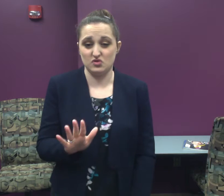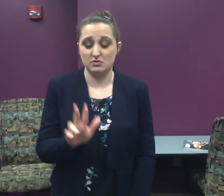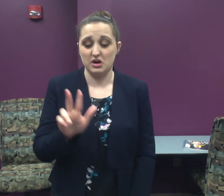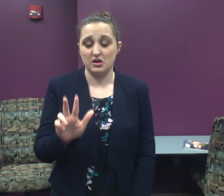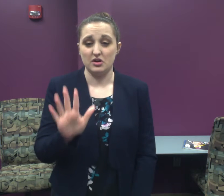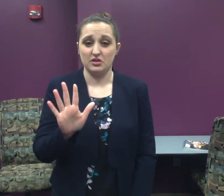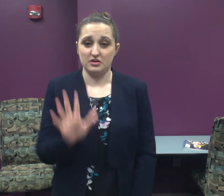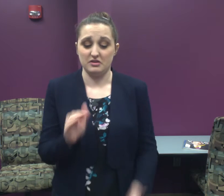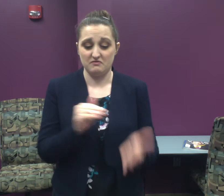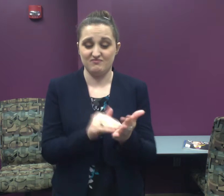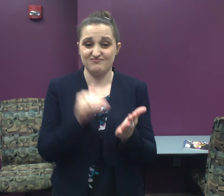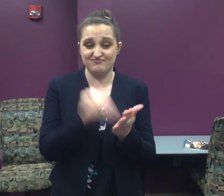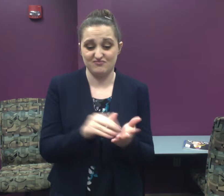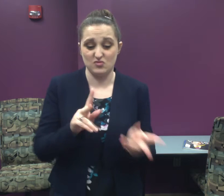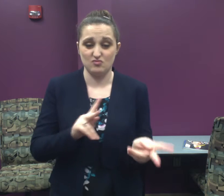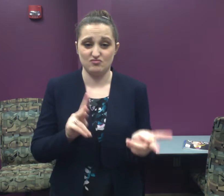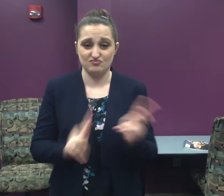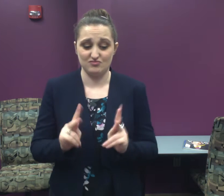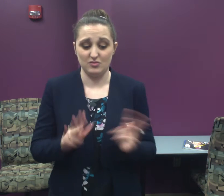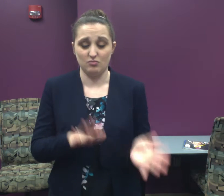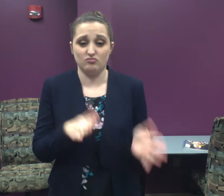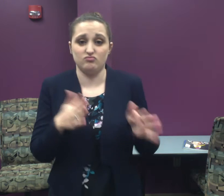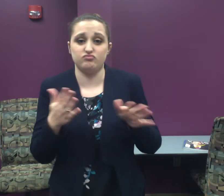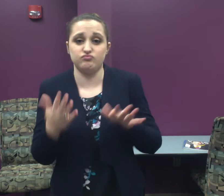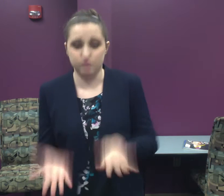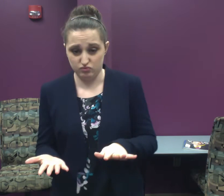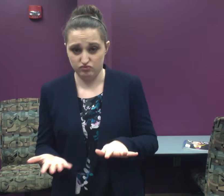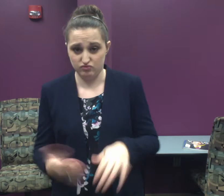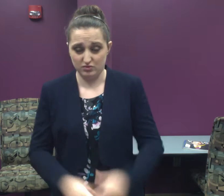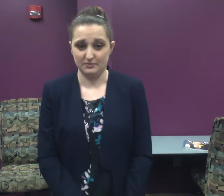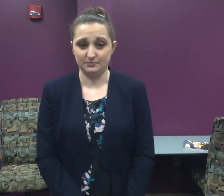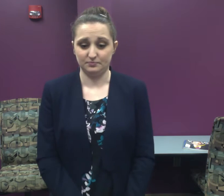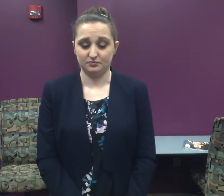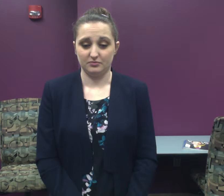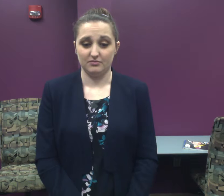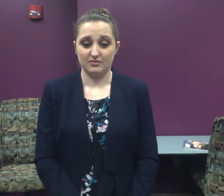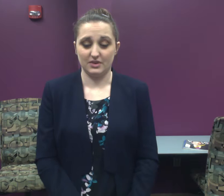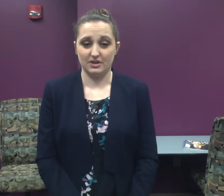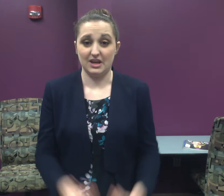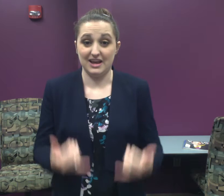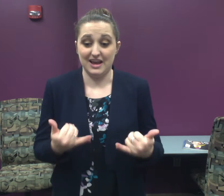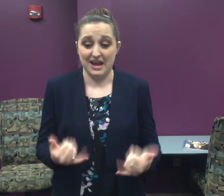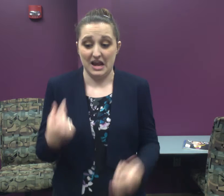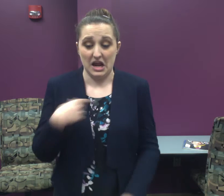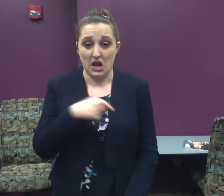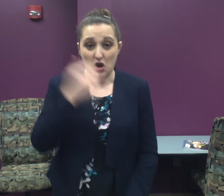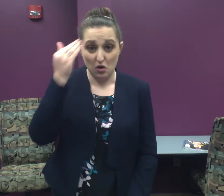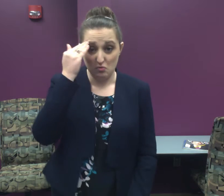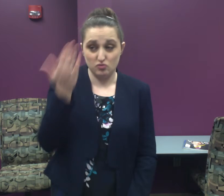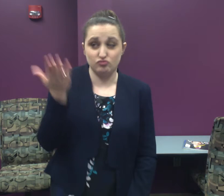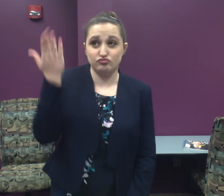ago that the Soviets lied about the number of people died during World War II. Some people in the United States said